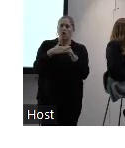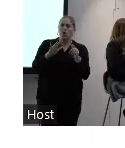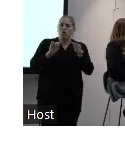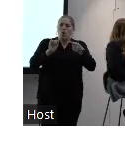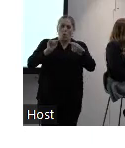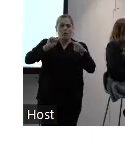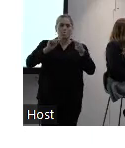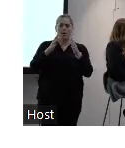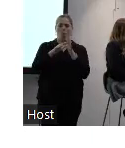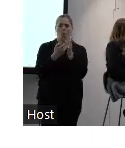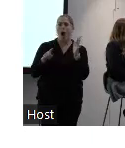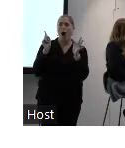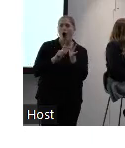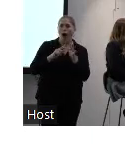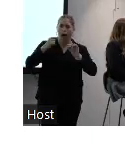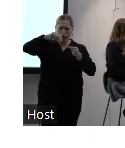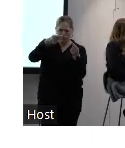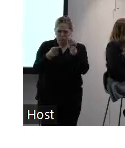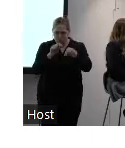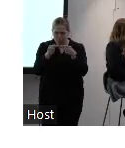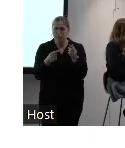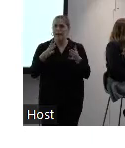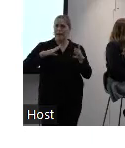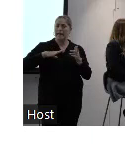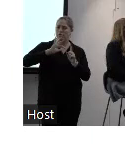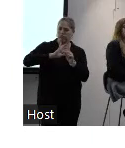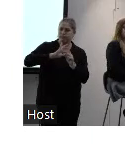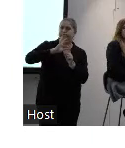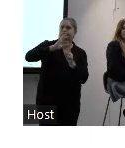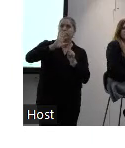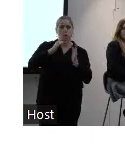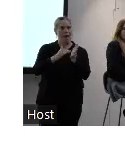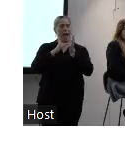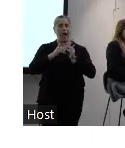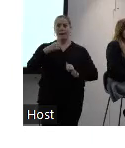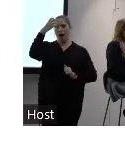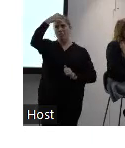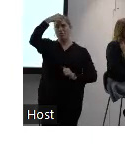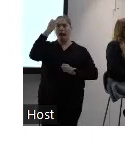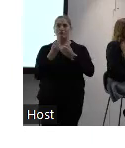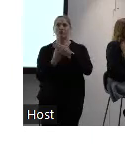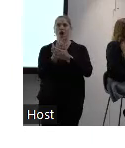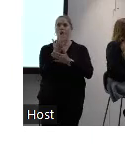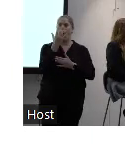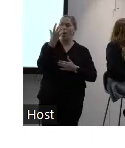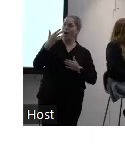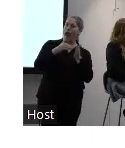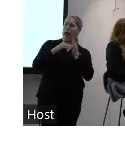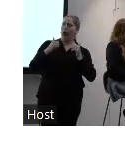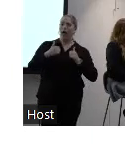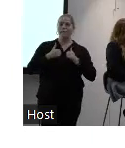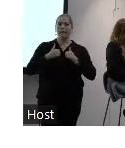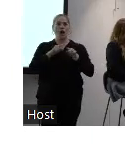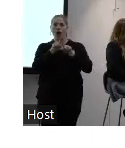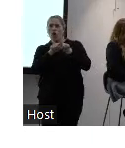support our brain and our growth as we pass through the first years of